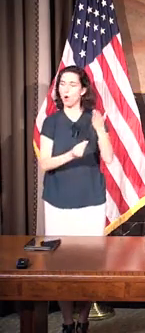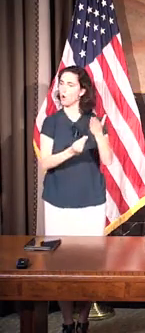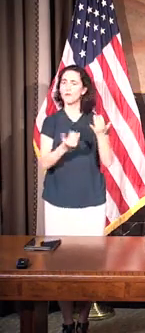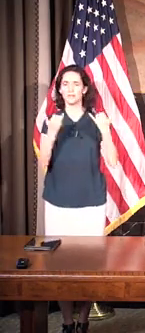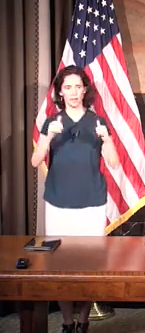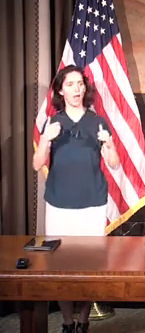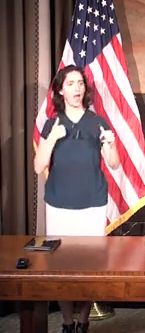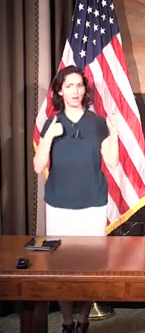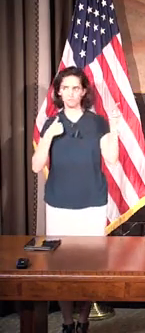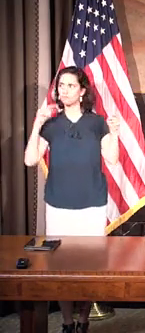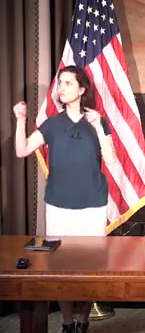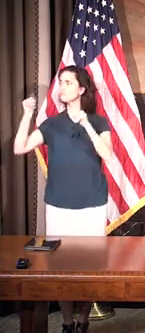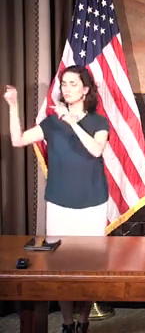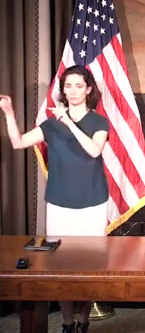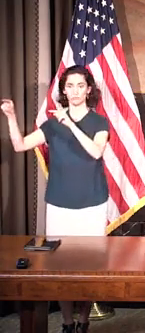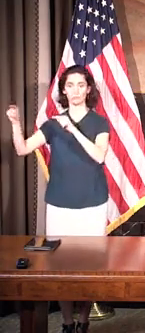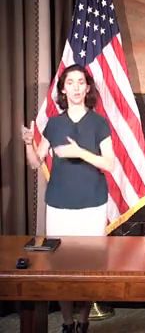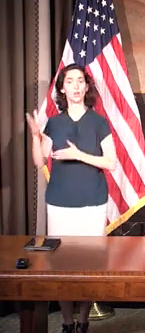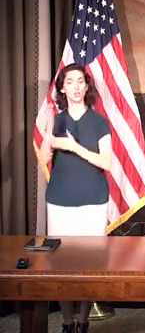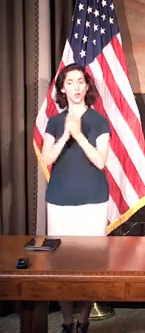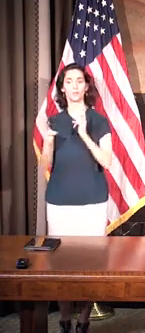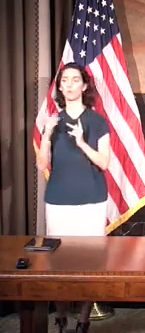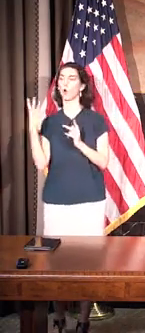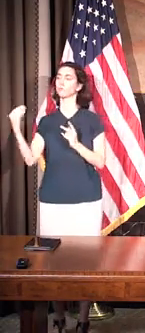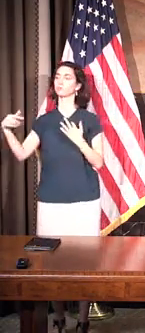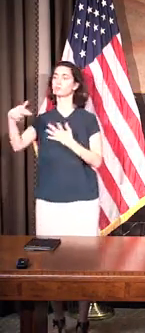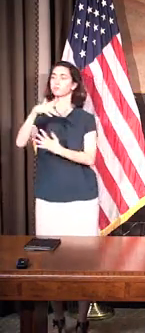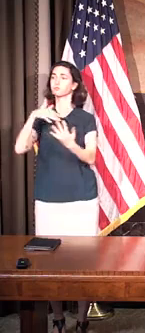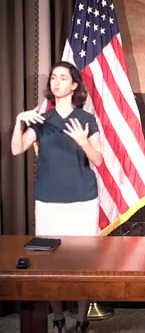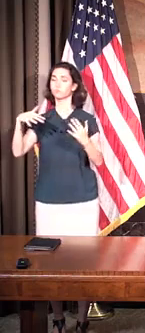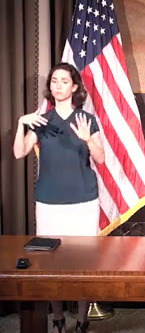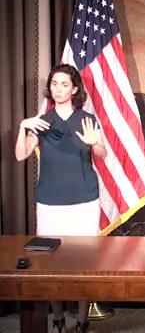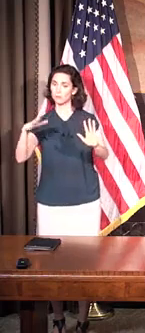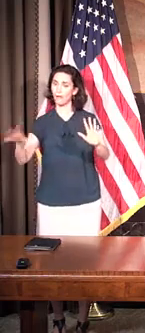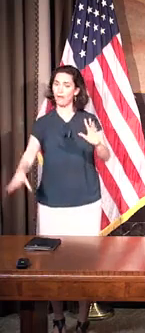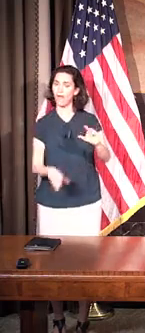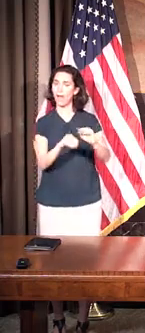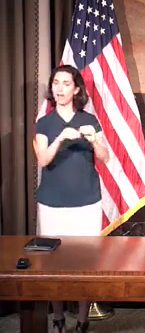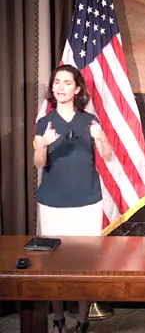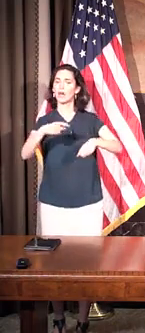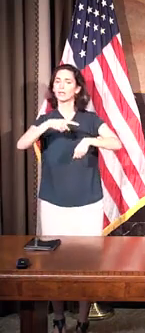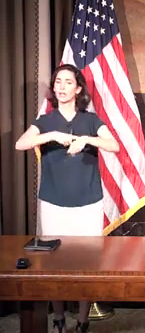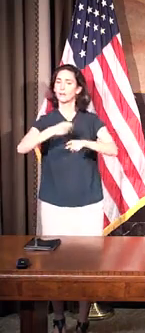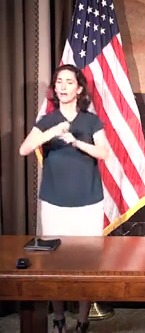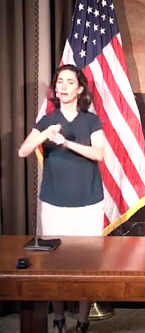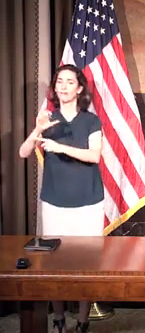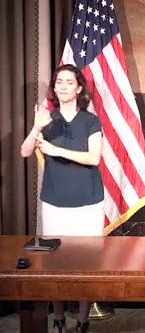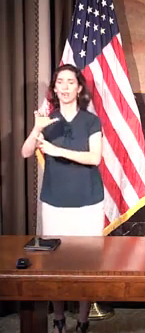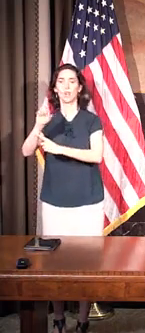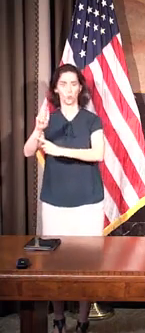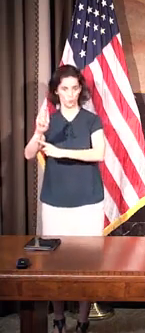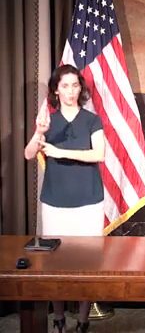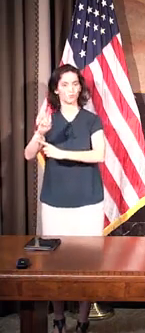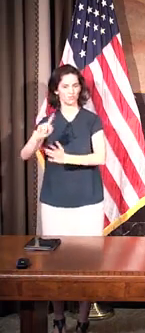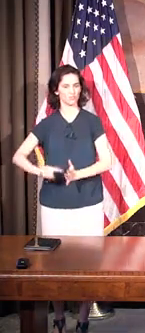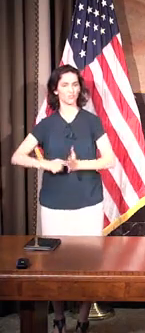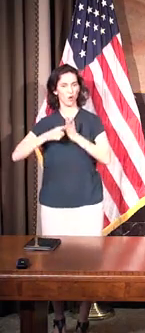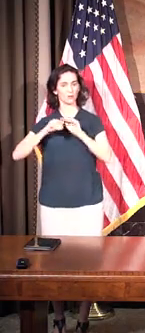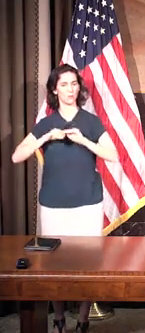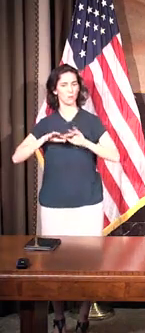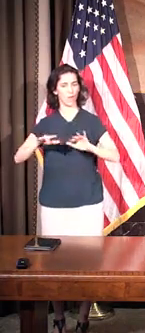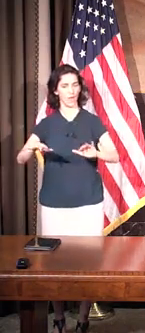We have people who are out and about, obviously, but we're also going into flu season. So it is more important than in any